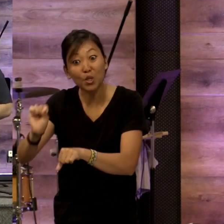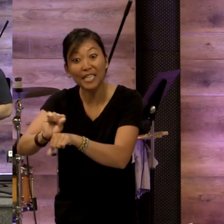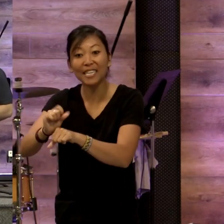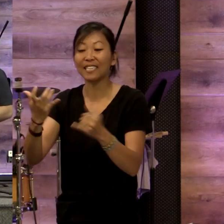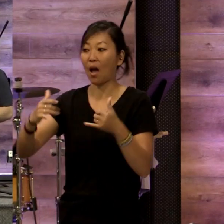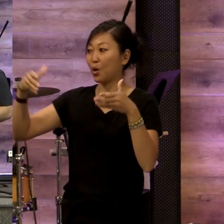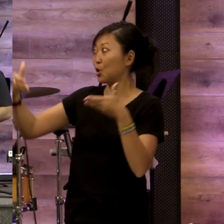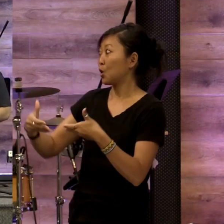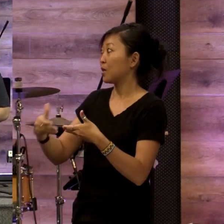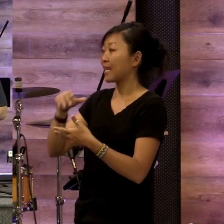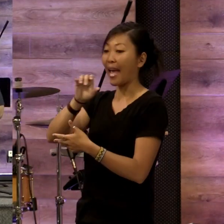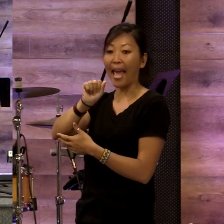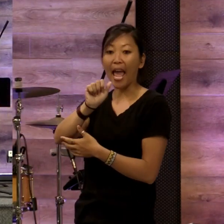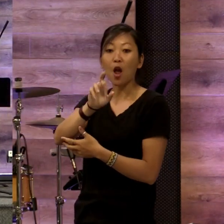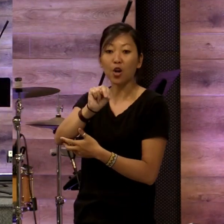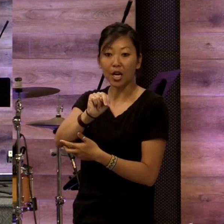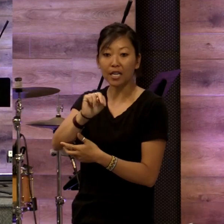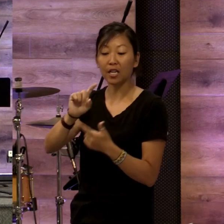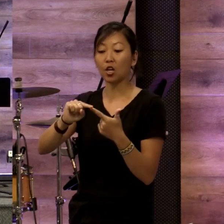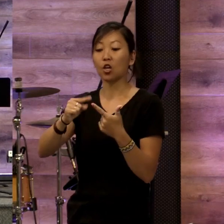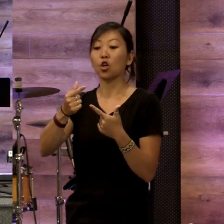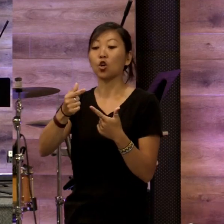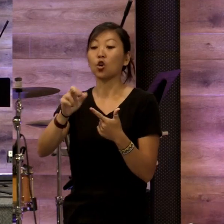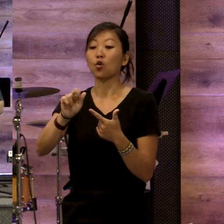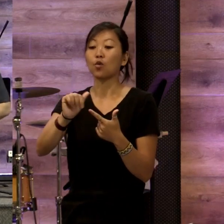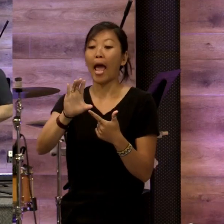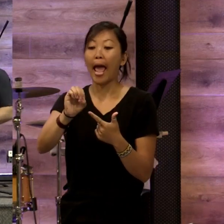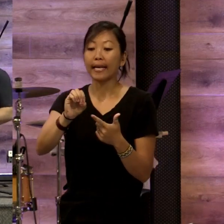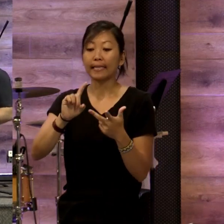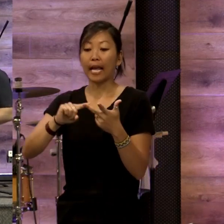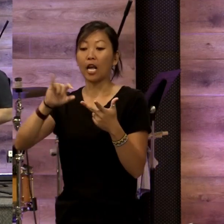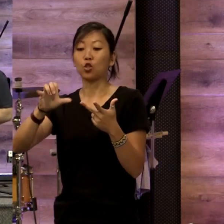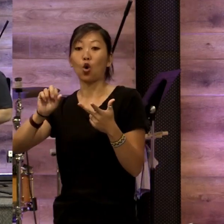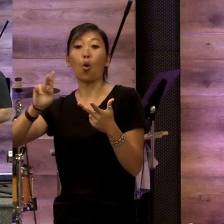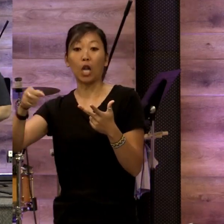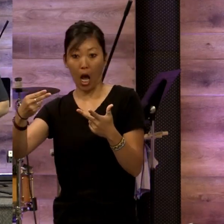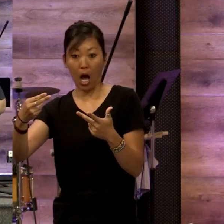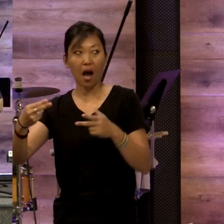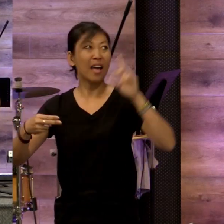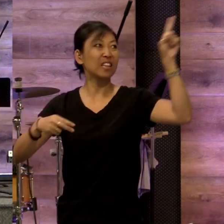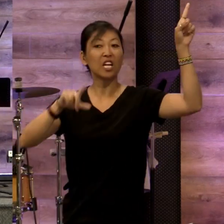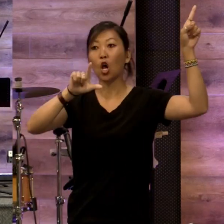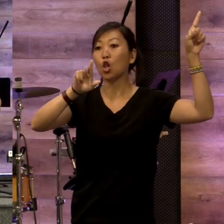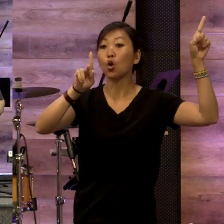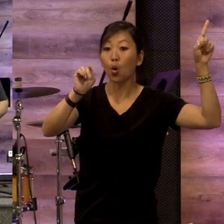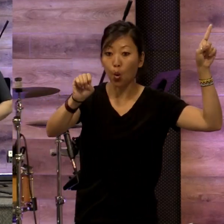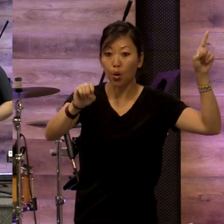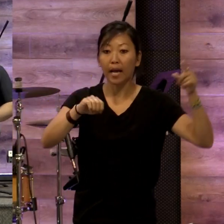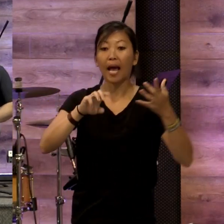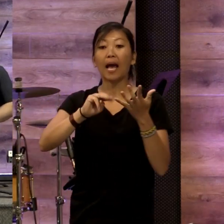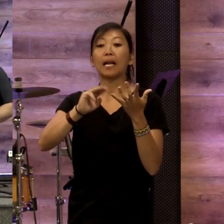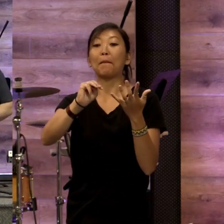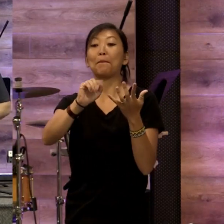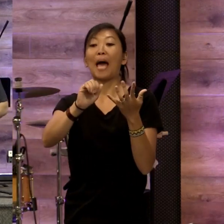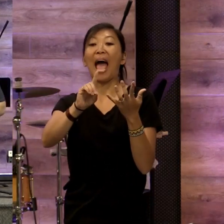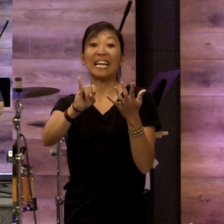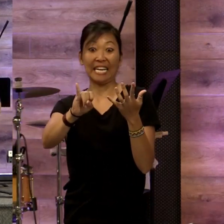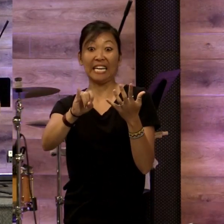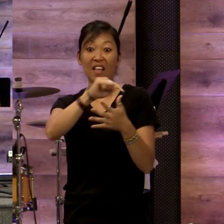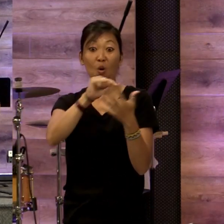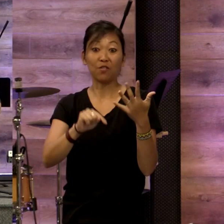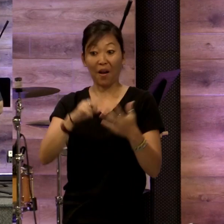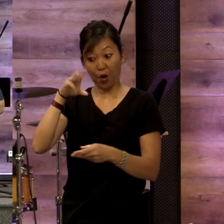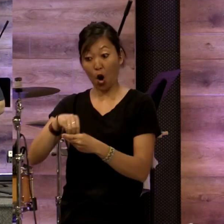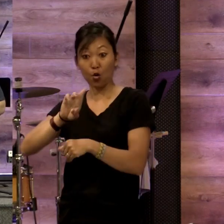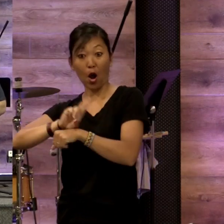introduce Aaron and Grace and Jonah. And then also Luke, you'll see on the picture up there, and Maddie are also part of Rock Hill.